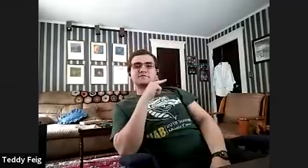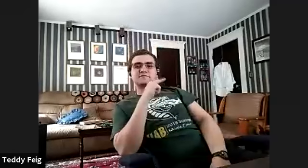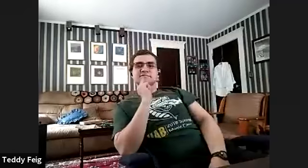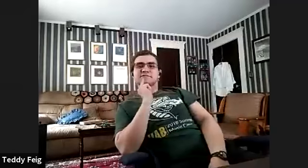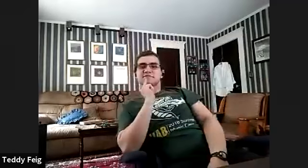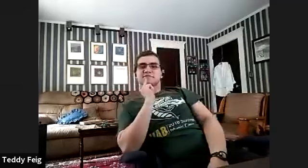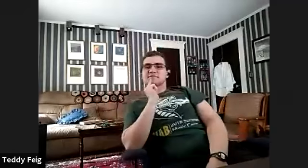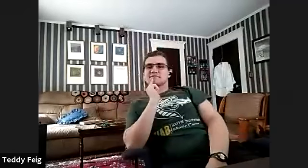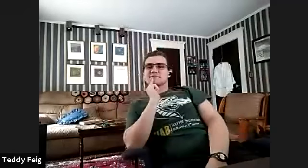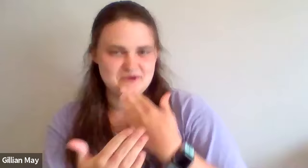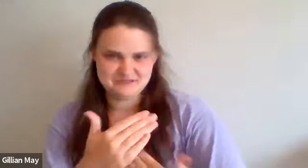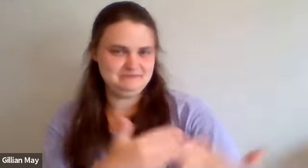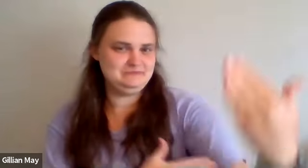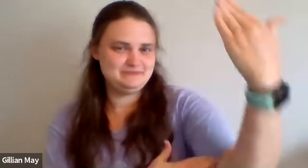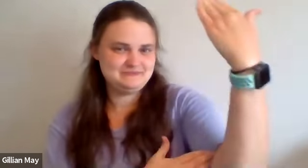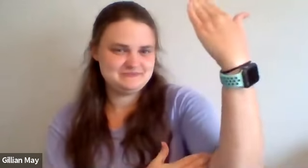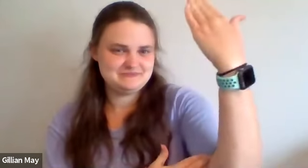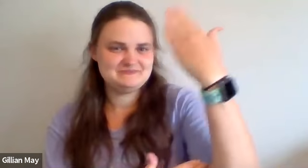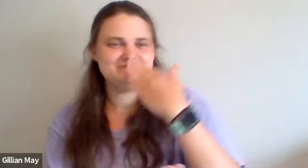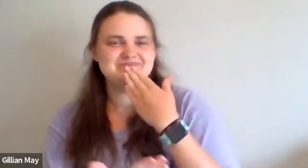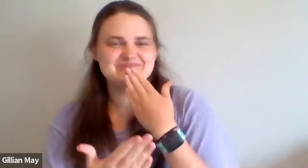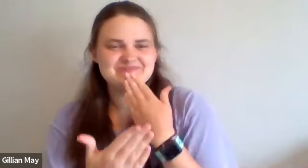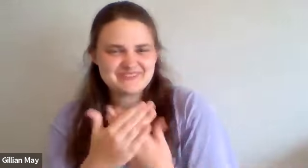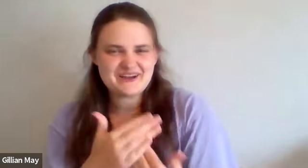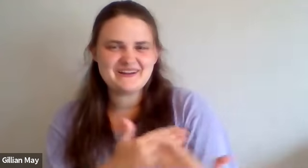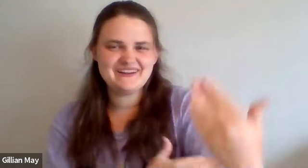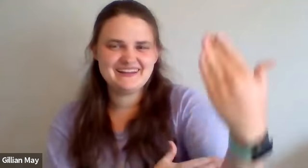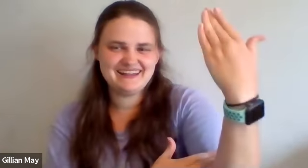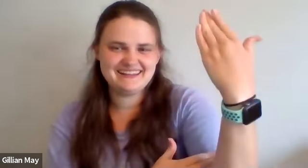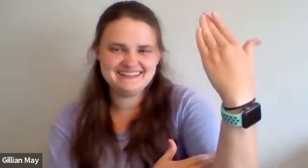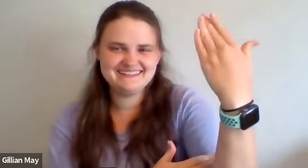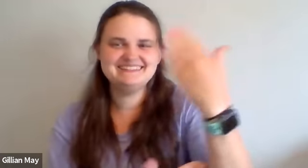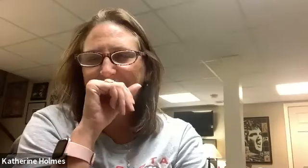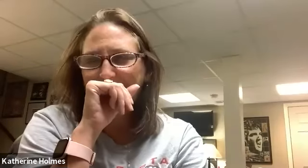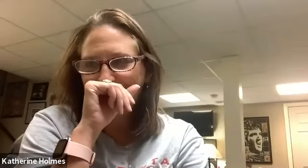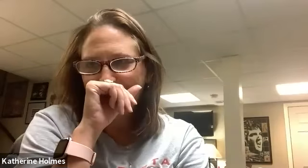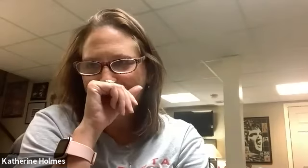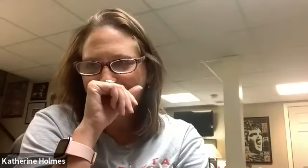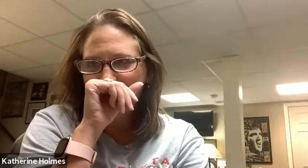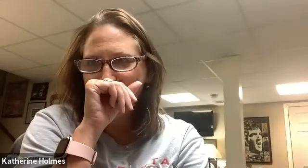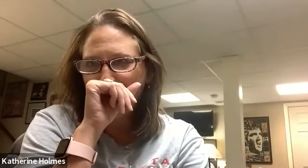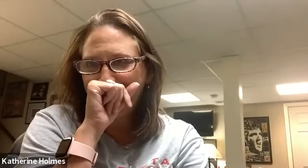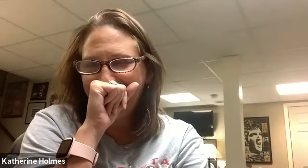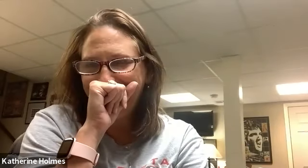I'm kind of just repeating the motion. I remember talking about that second motion, but I don't remember what it